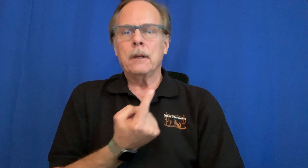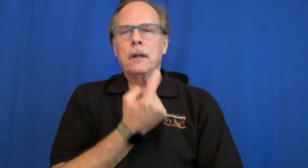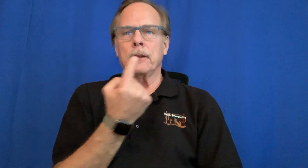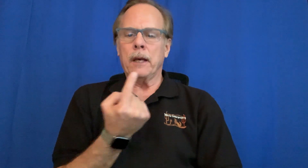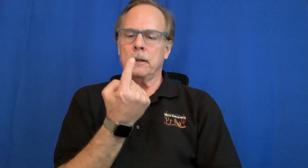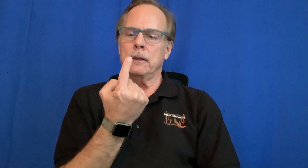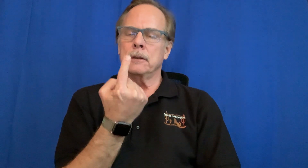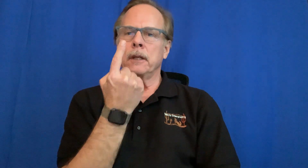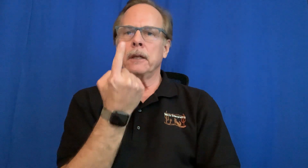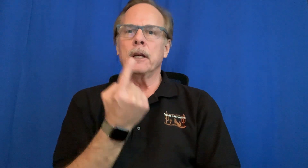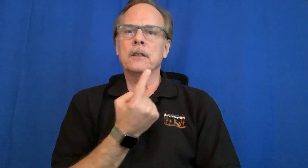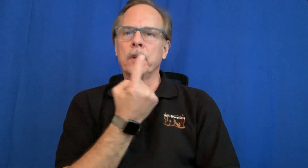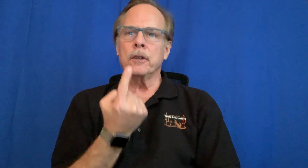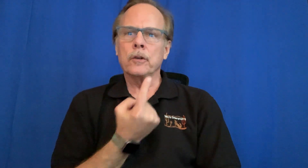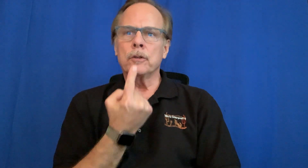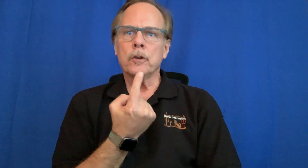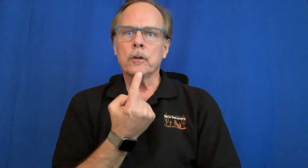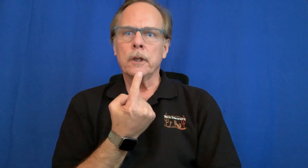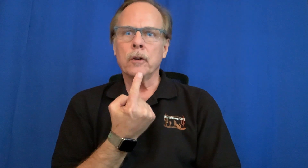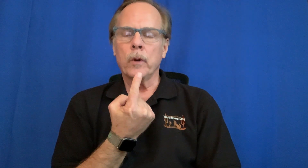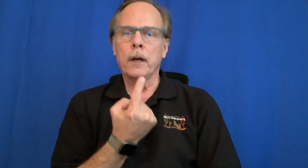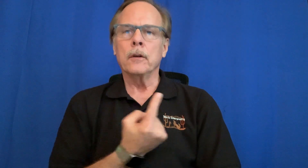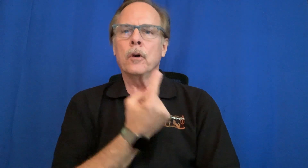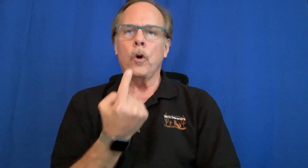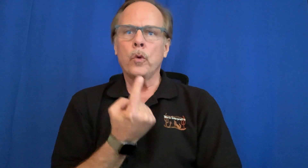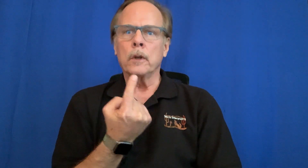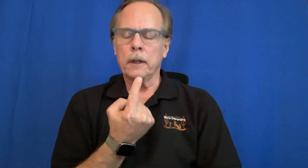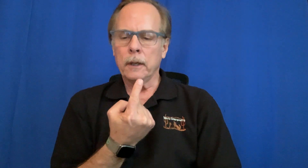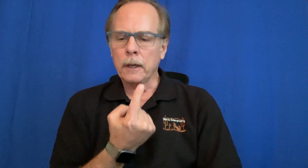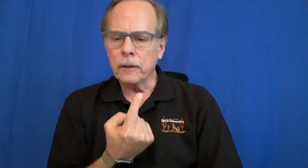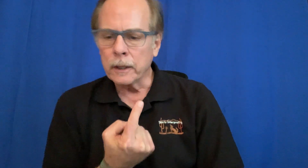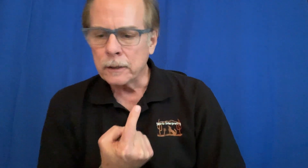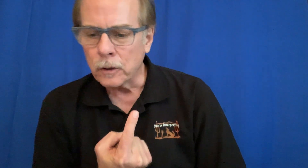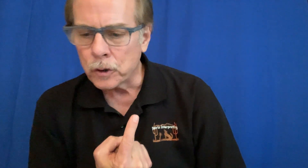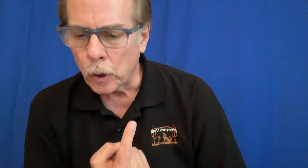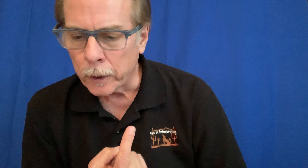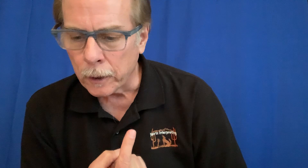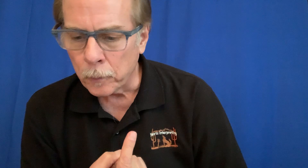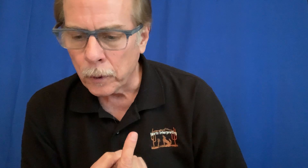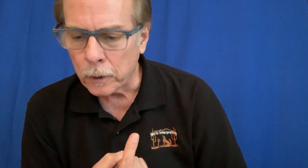like that. It's the index finger circling around only. And I think as they're showing it in the book,